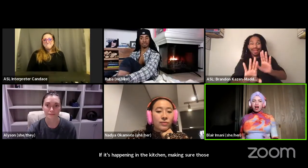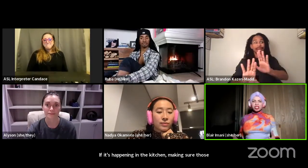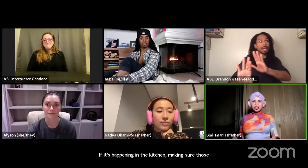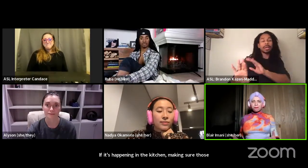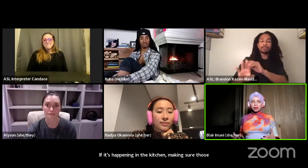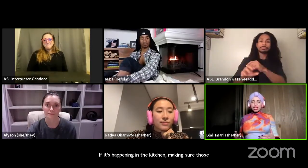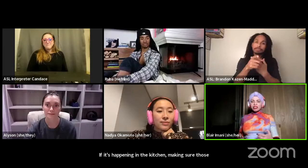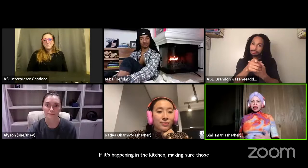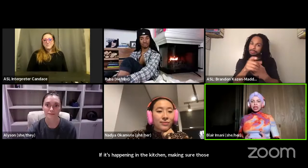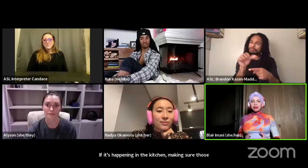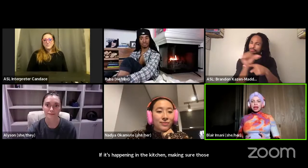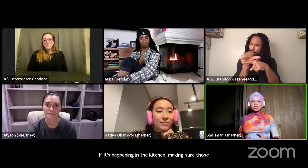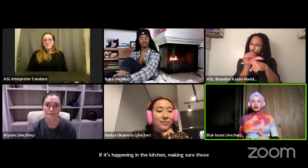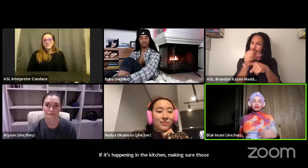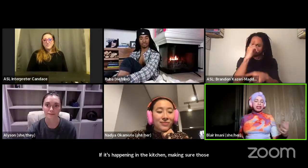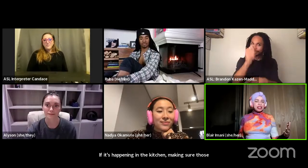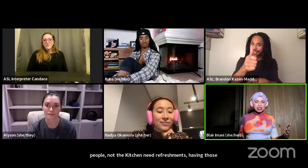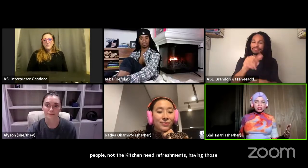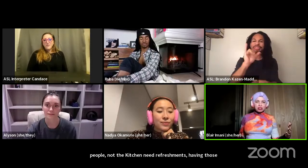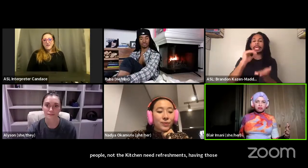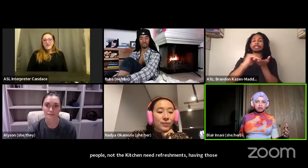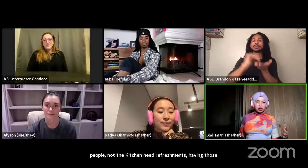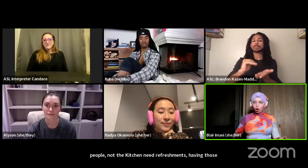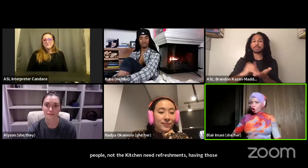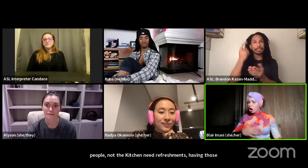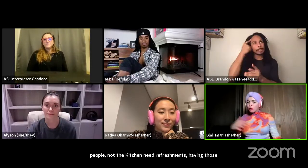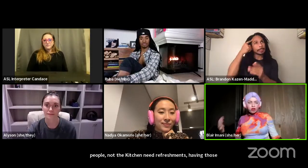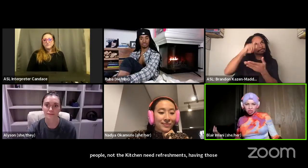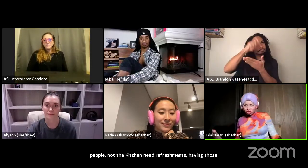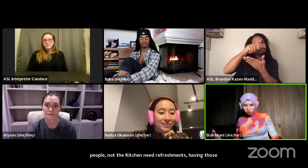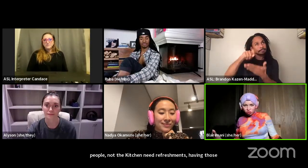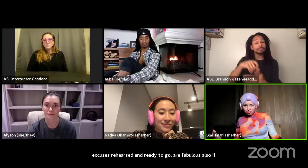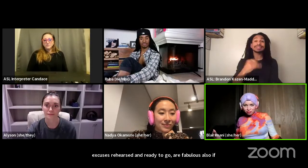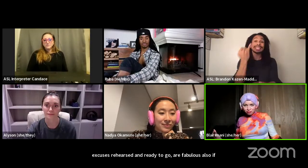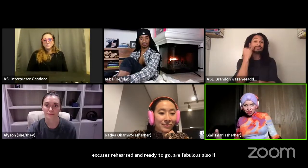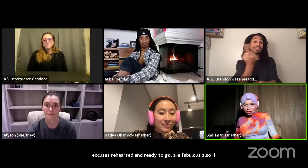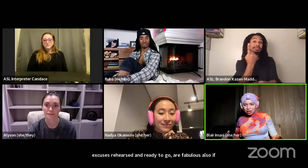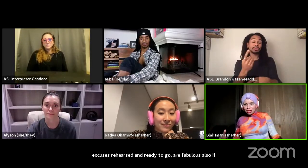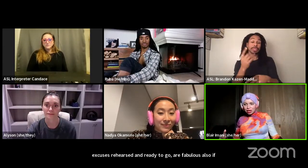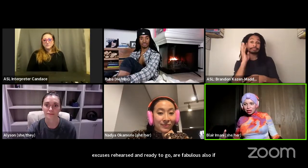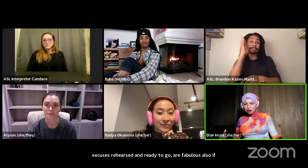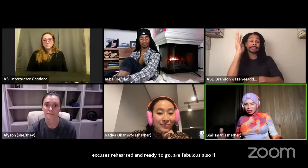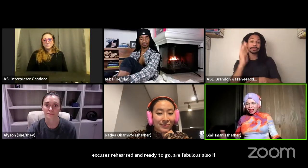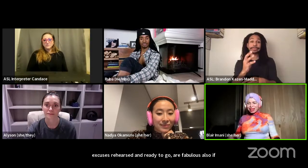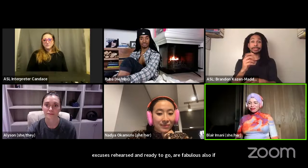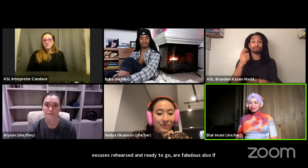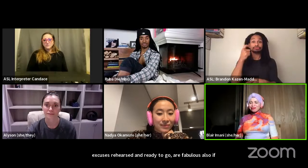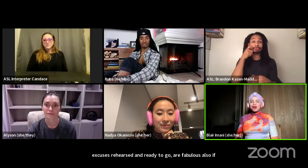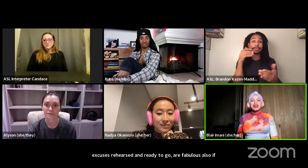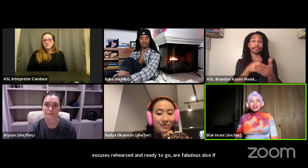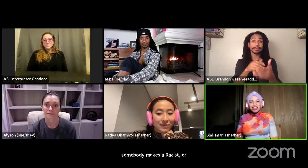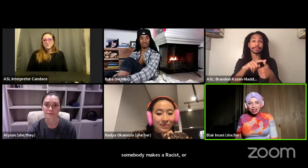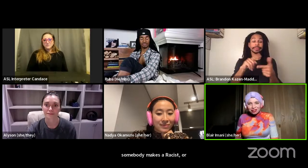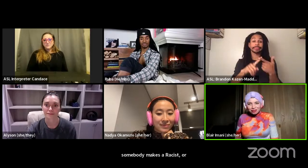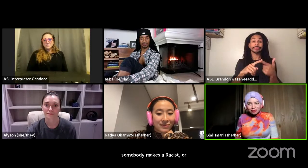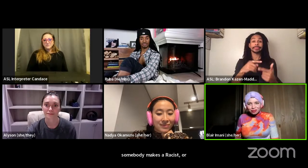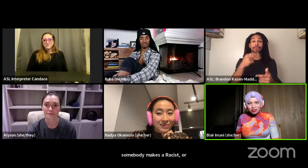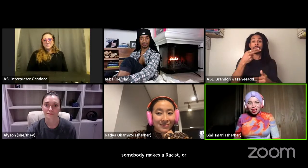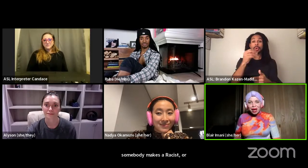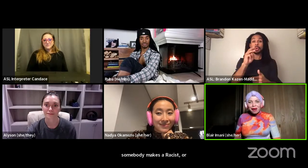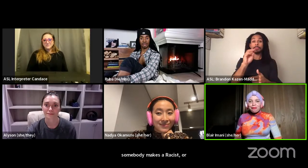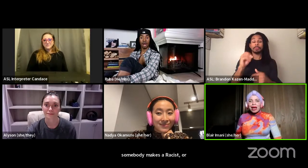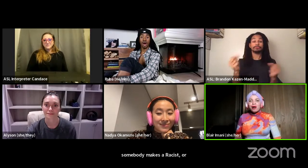fabulous. Also, if somebody makes a racist or homophobic joke, be like, oh, I don't get